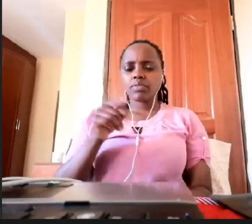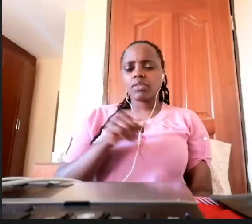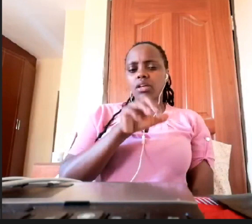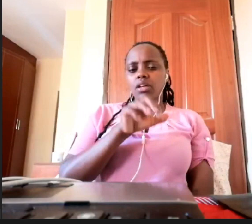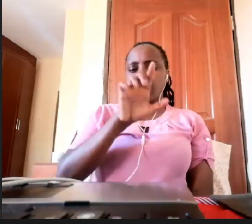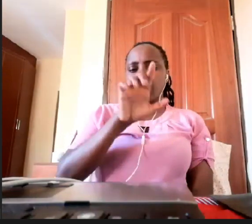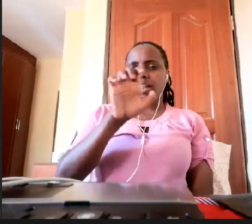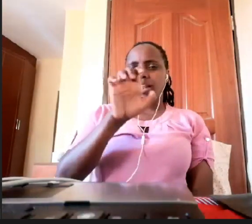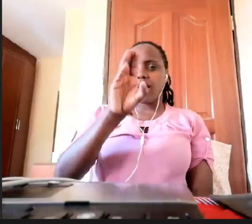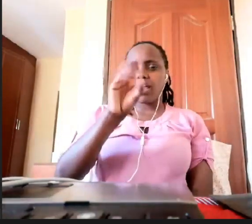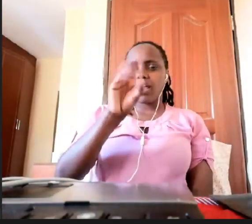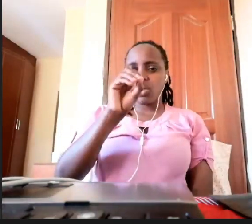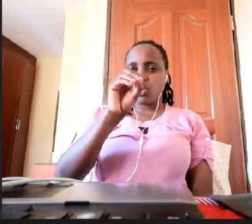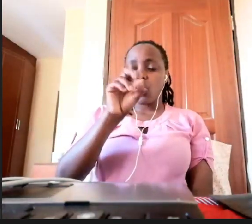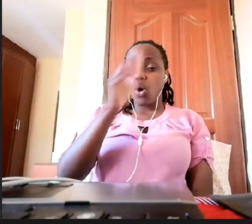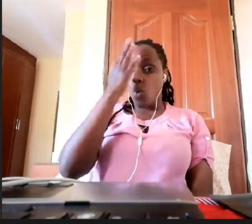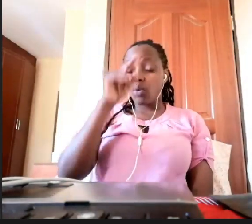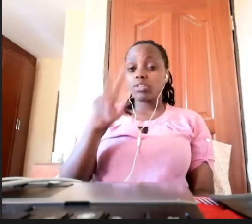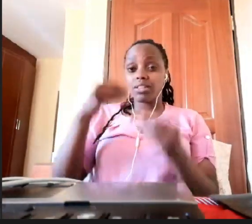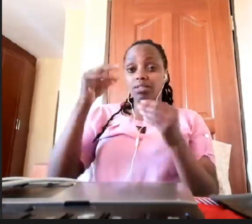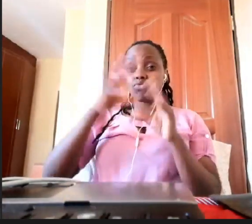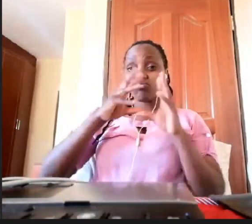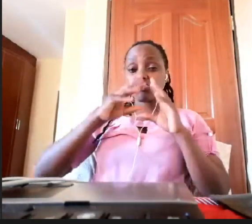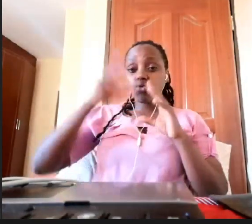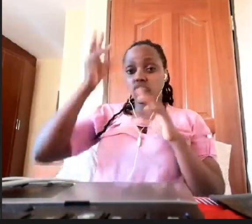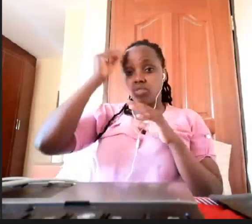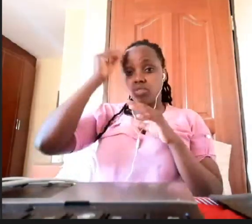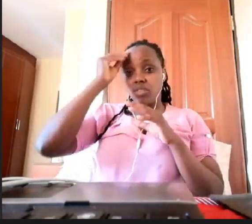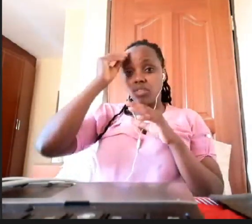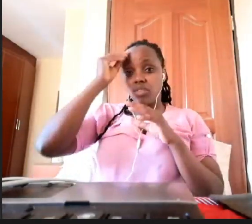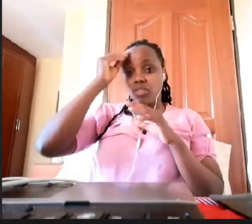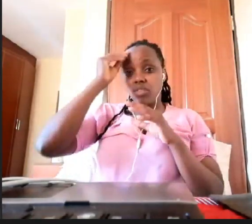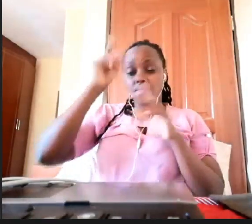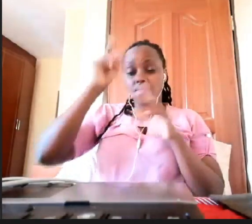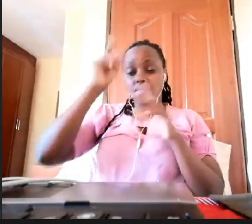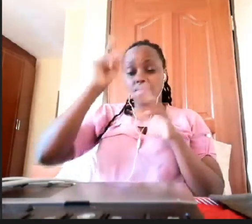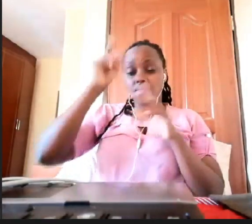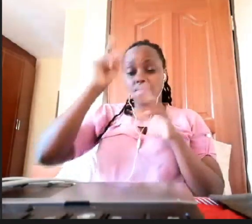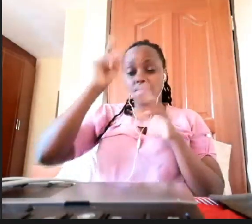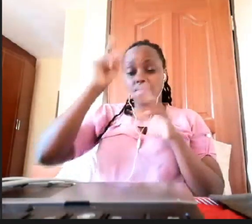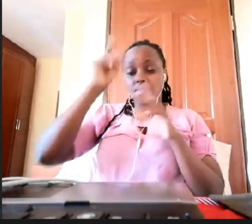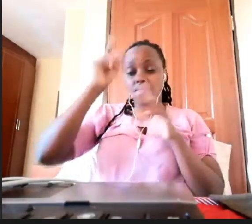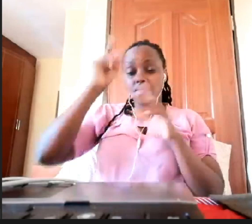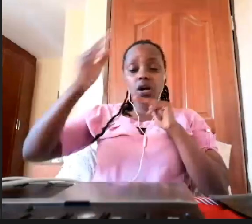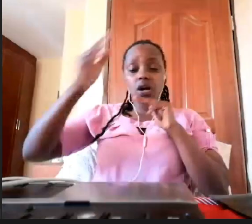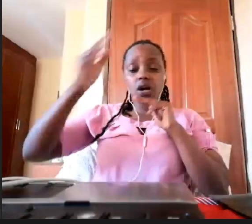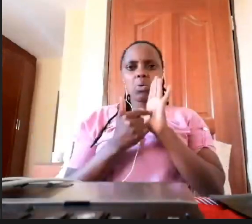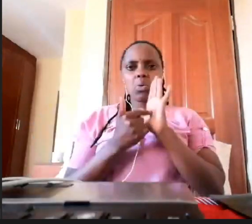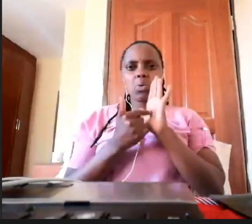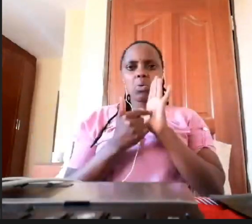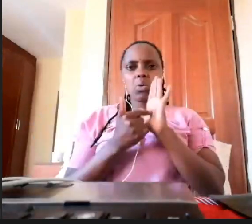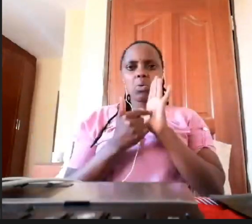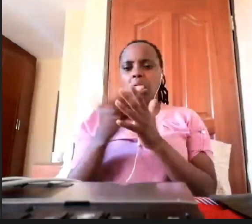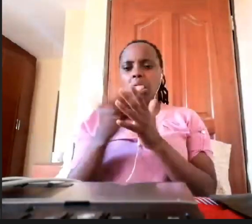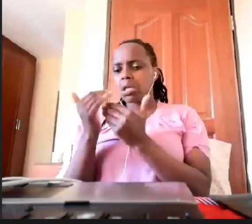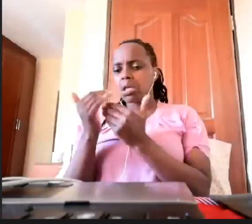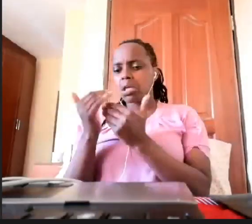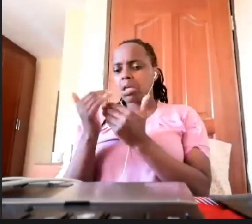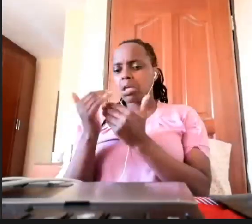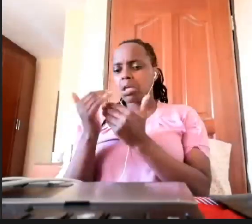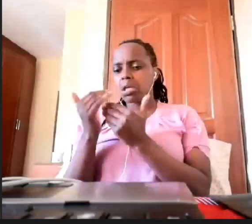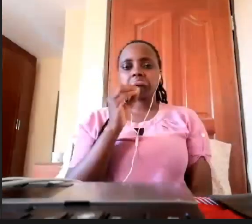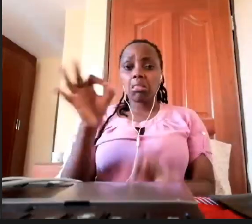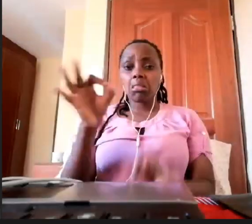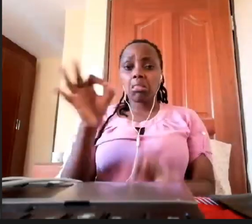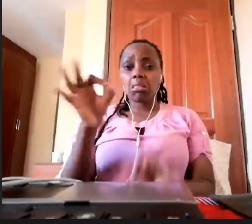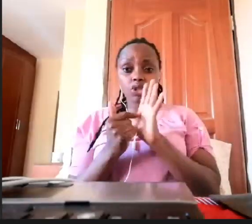given an education. And she said she ran away because she was never shown any affection by the family that was there.